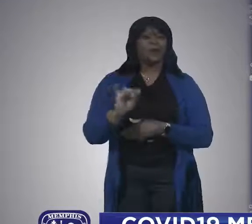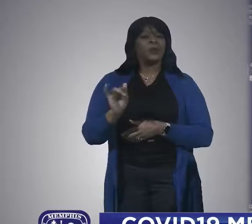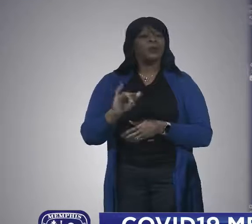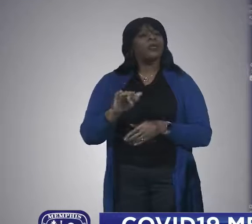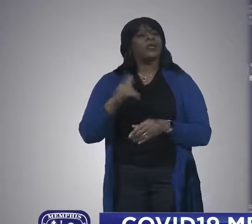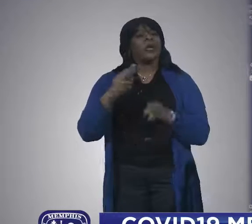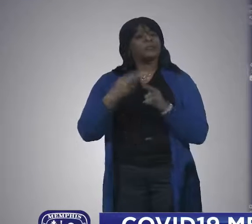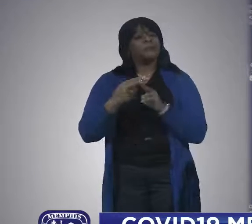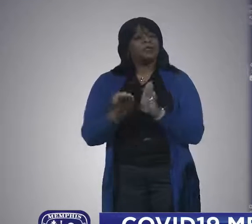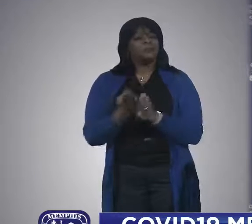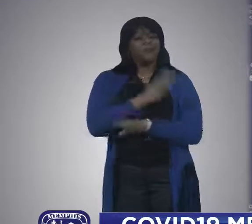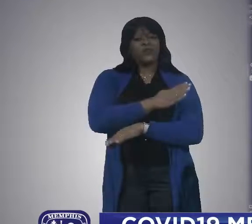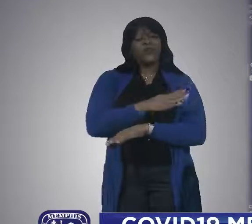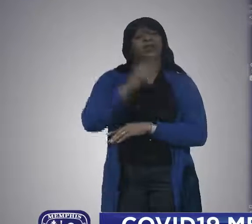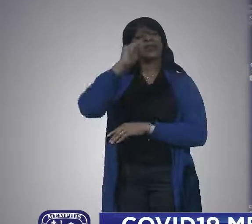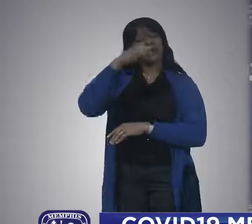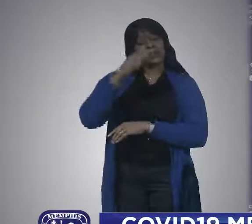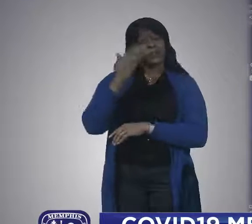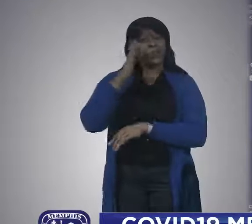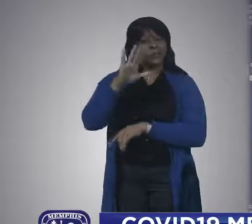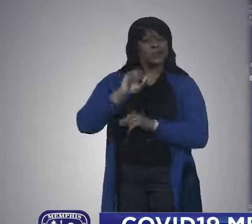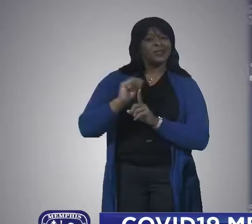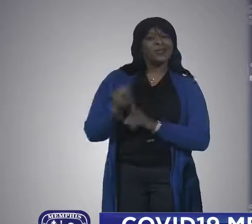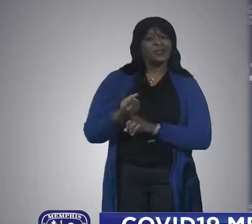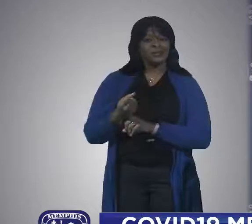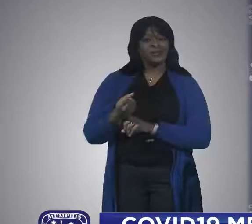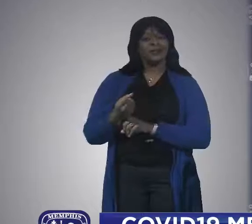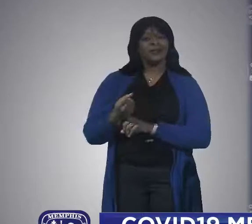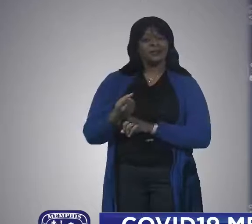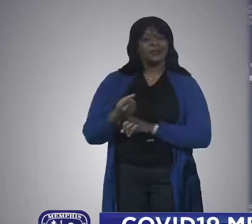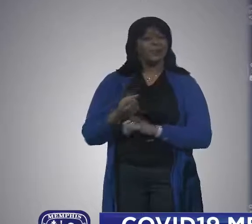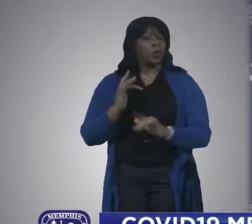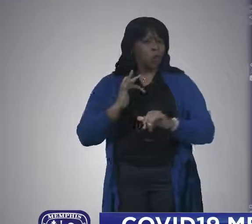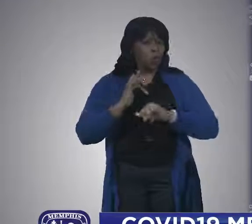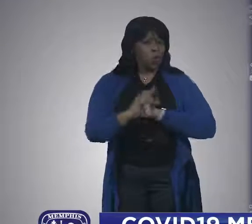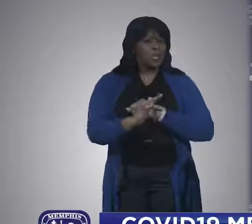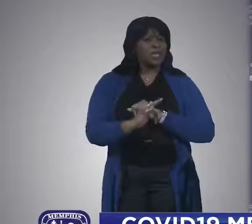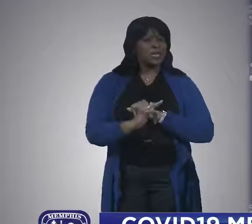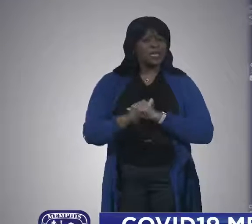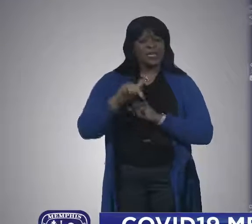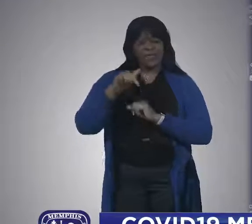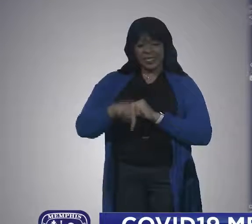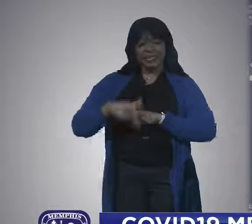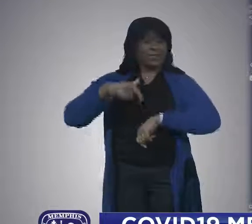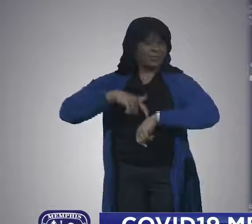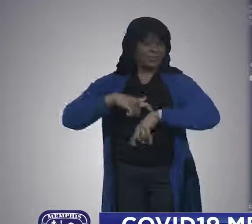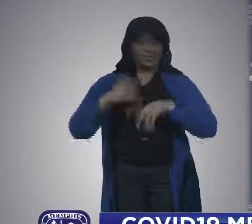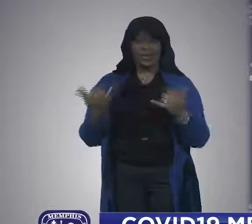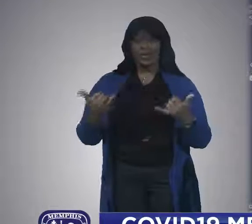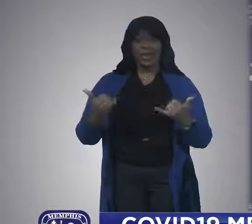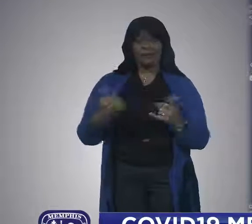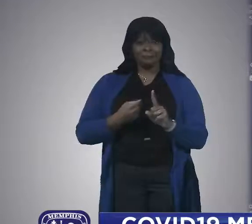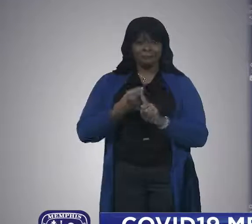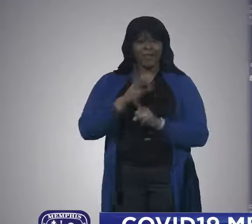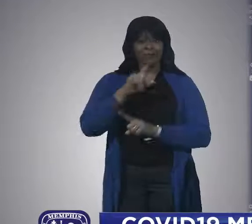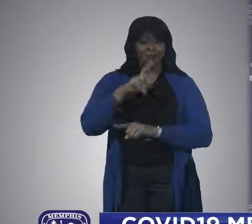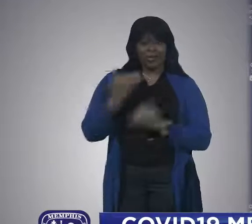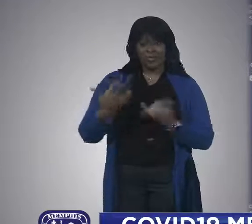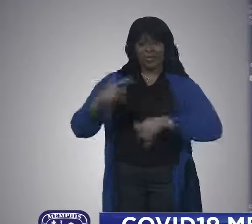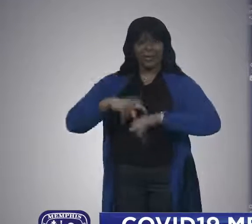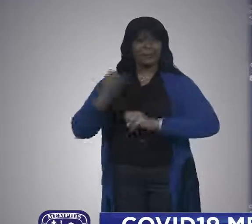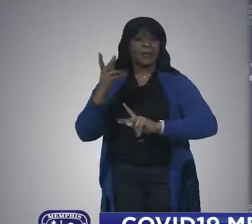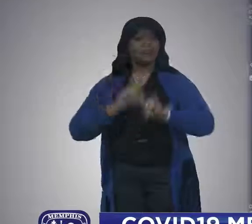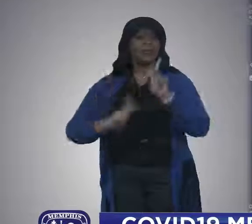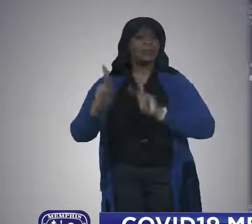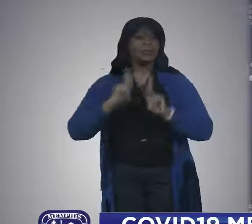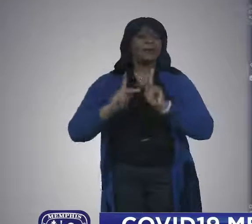mentioned before, getting tested and knowing your status early. This is the season when we get into flu. This is the season when many